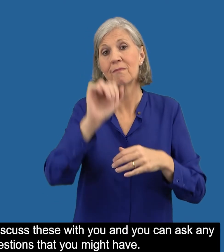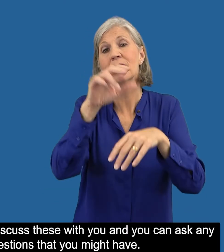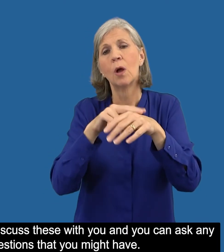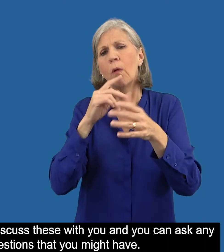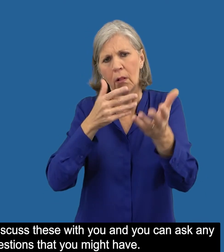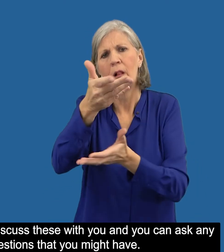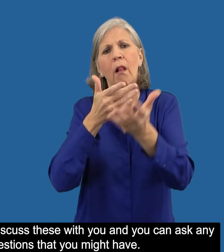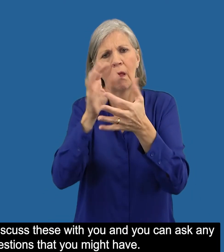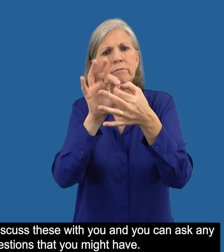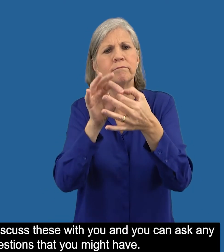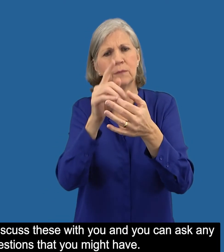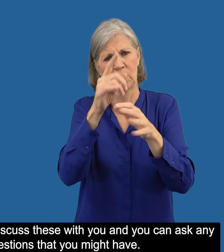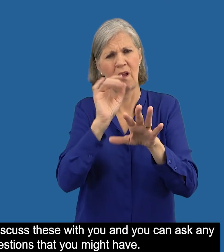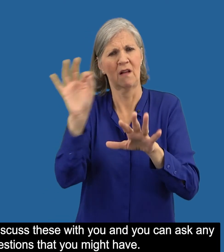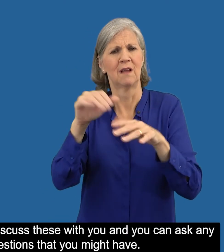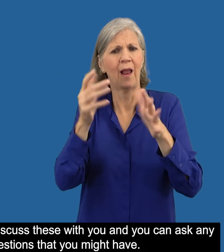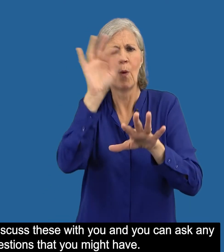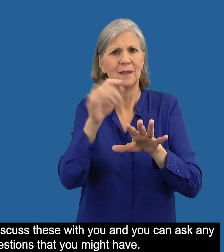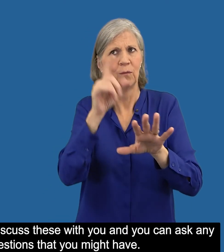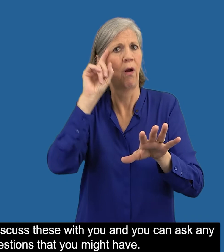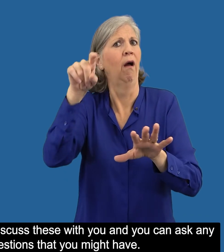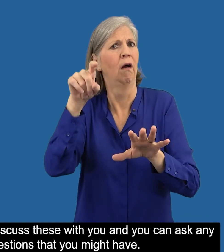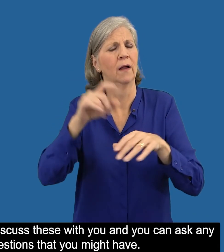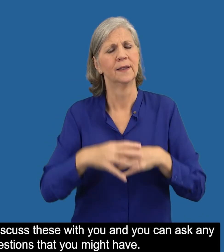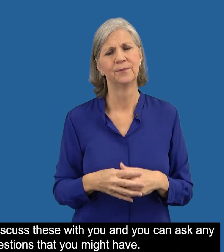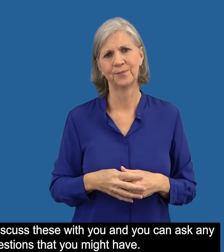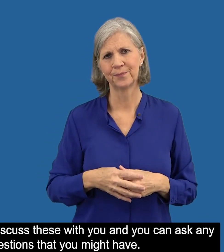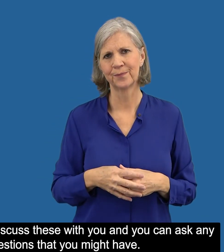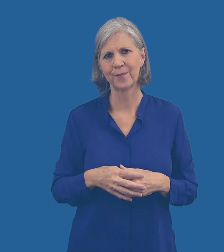Your doctor will discuss these with you, and you can ask any questions that you might have.